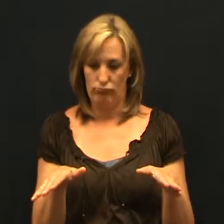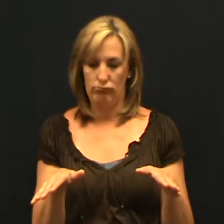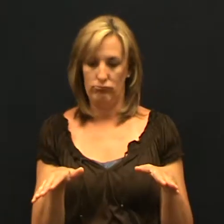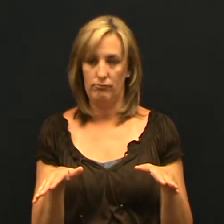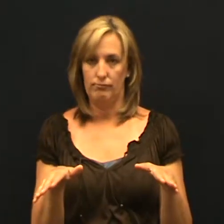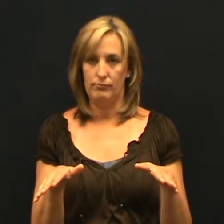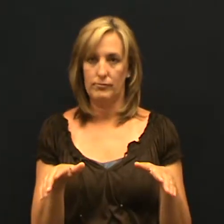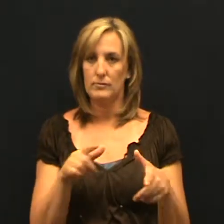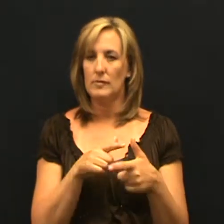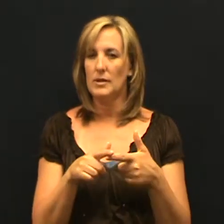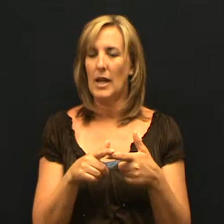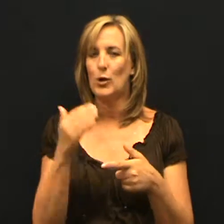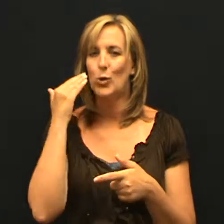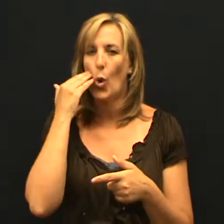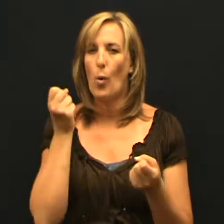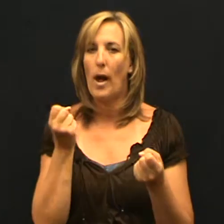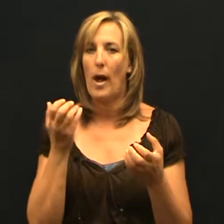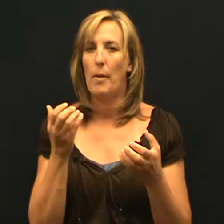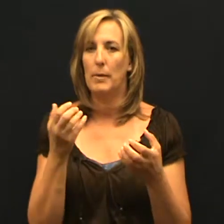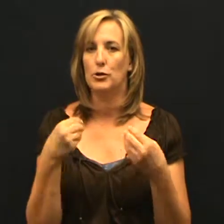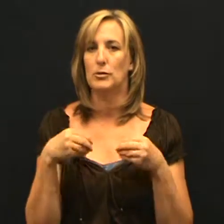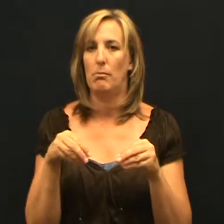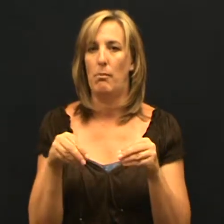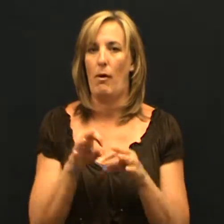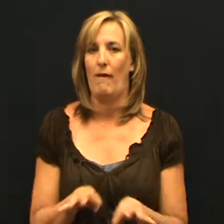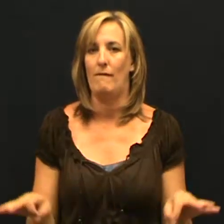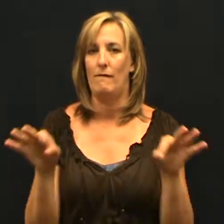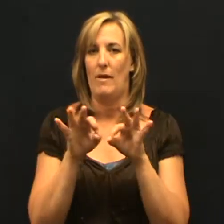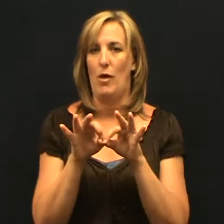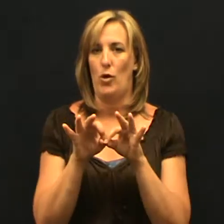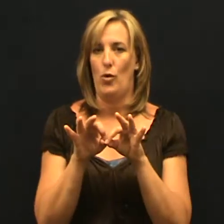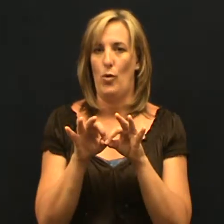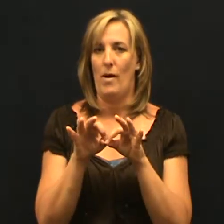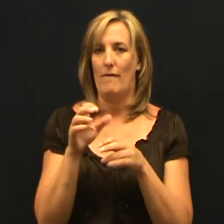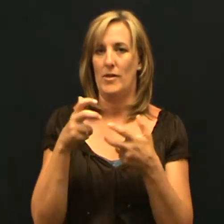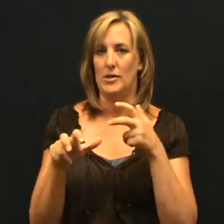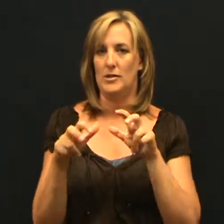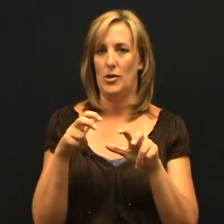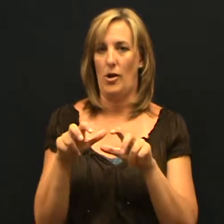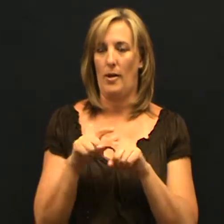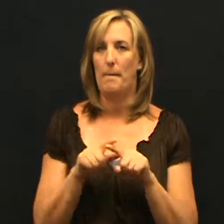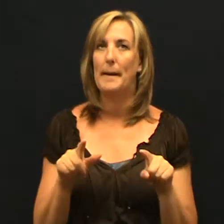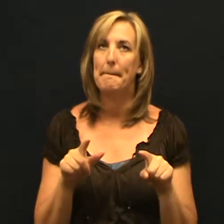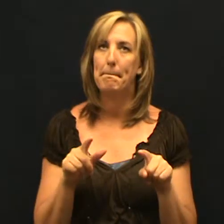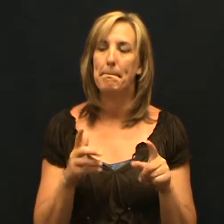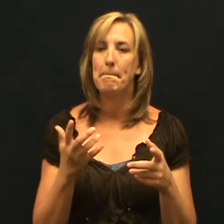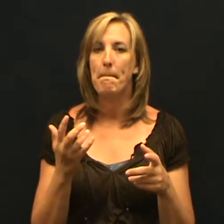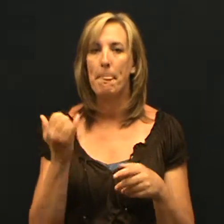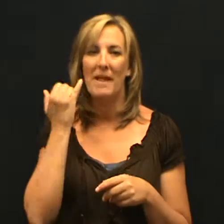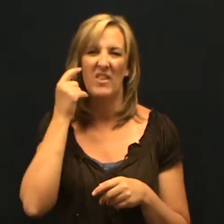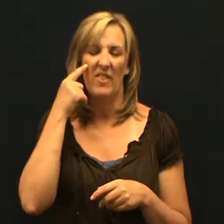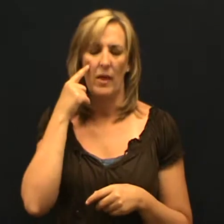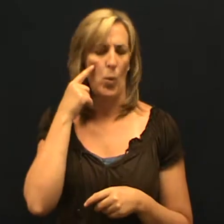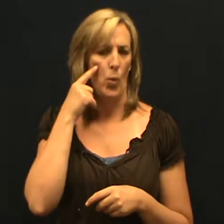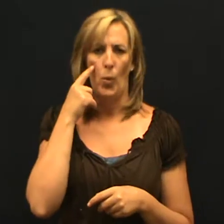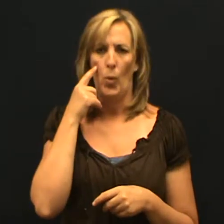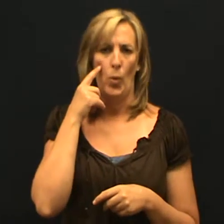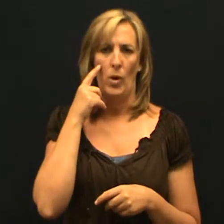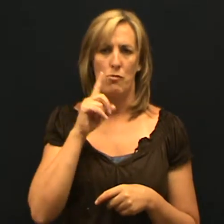share of your stock. Well, what if they think that that's too high and it inhibits people